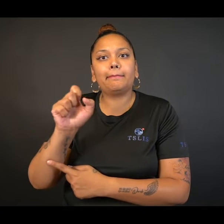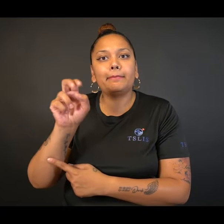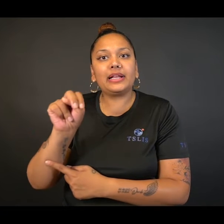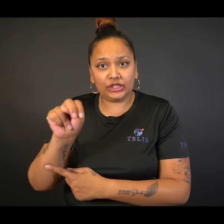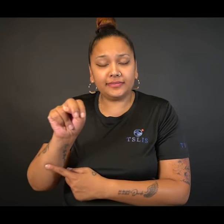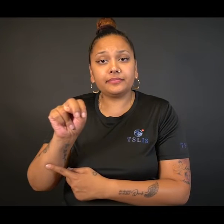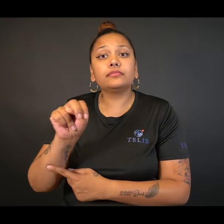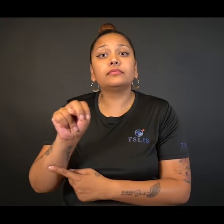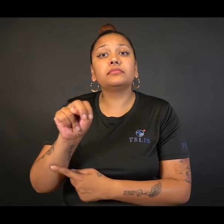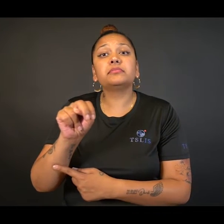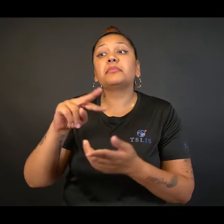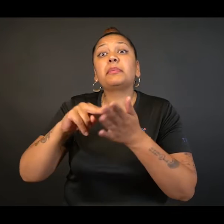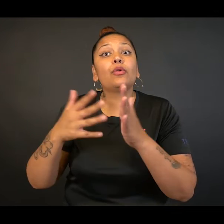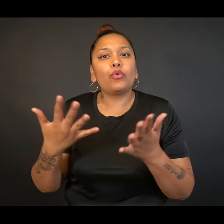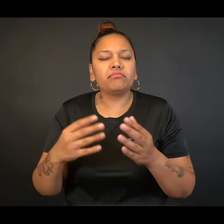remediation.